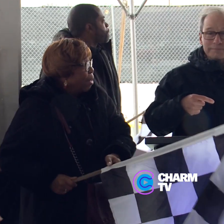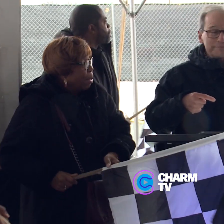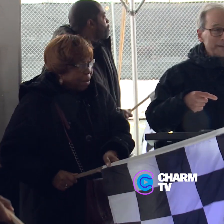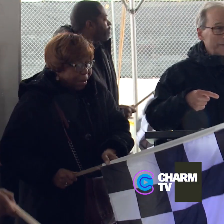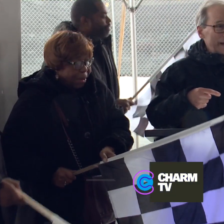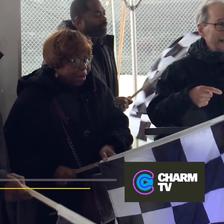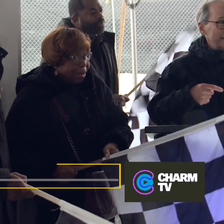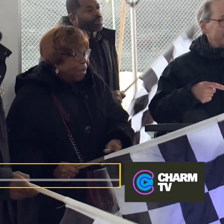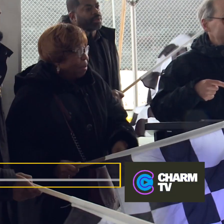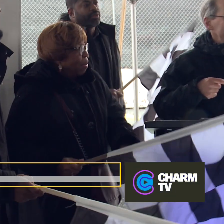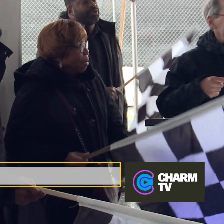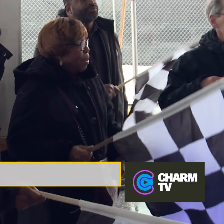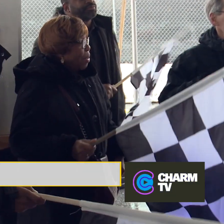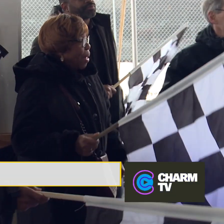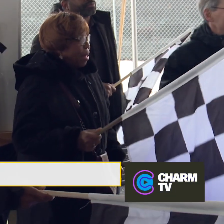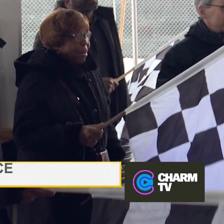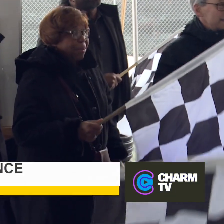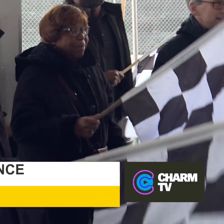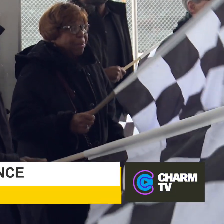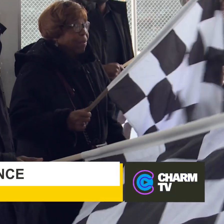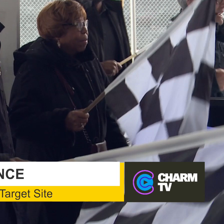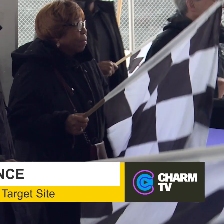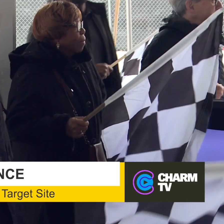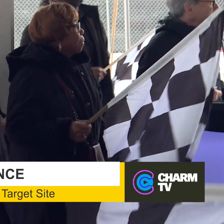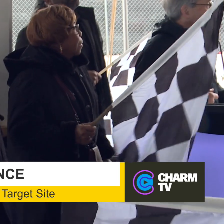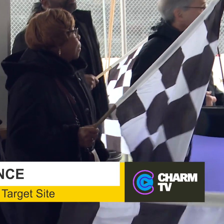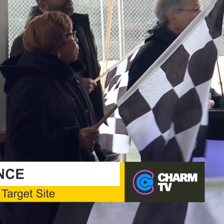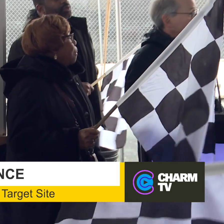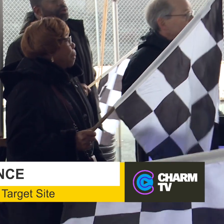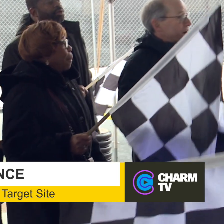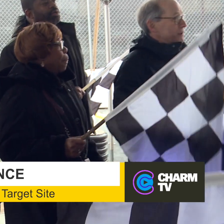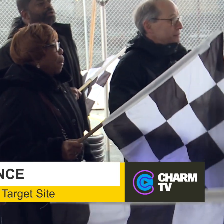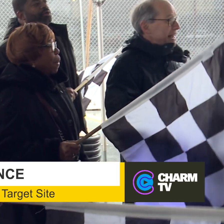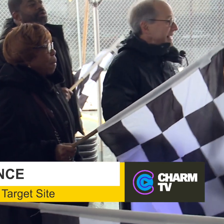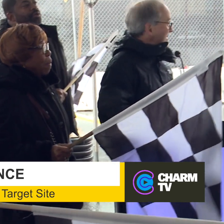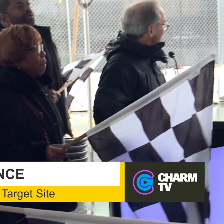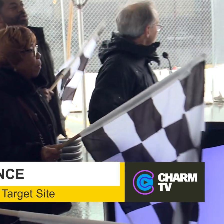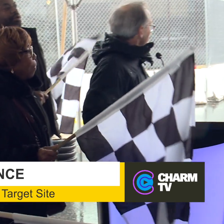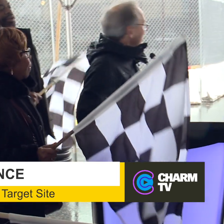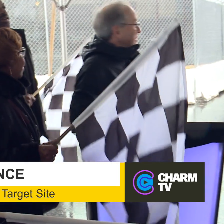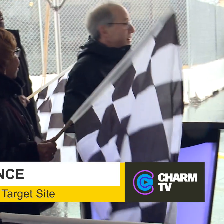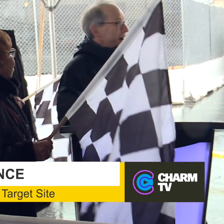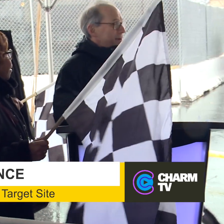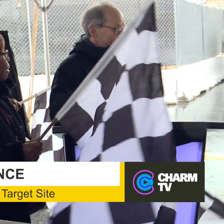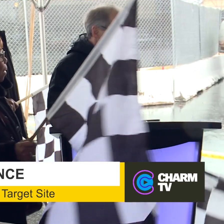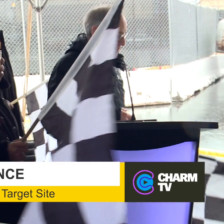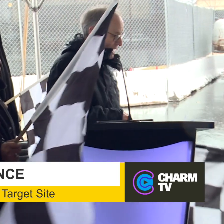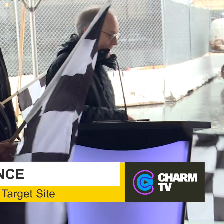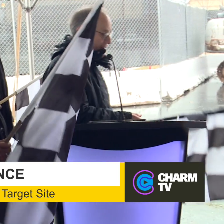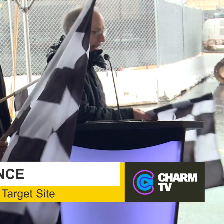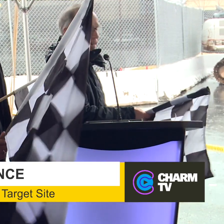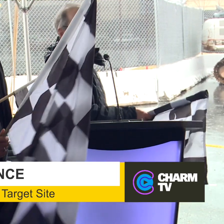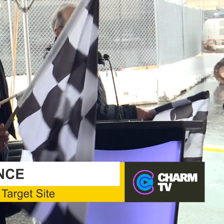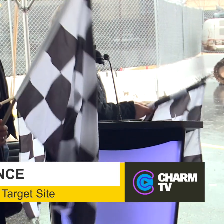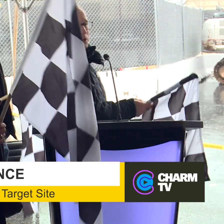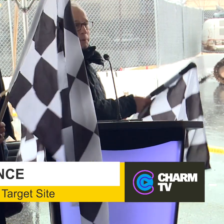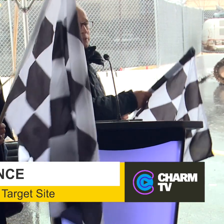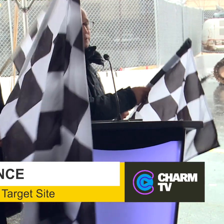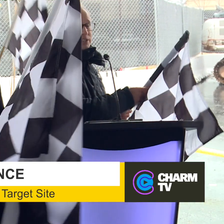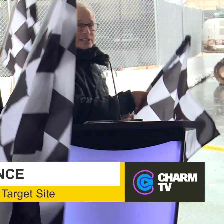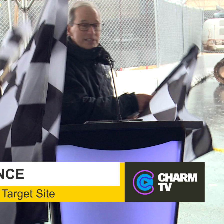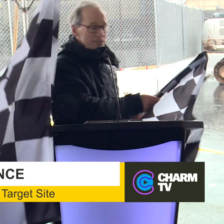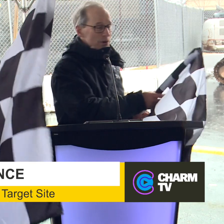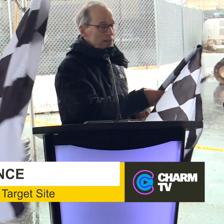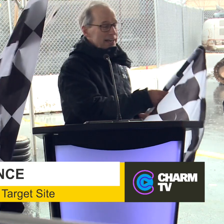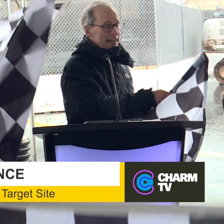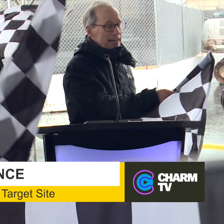today, by the way. So this is actually happening. Kirk, are we ready? All right, we are ready. Okay. So